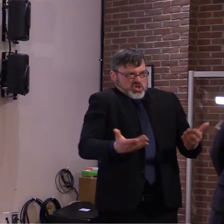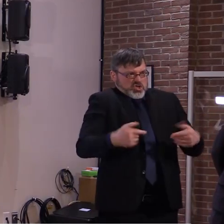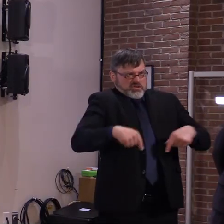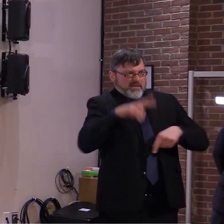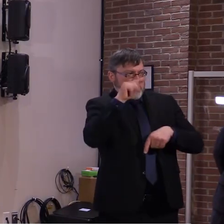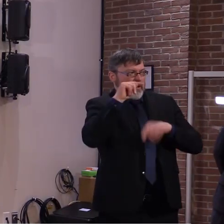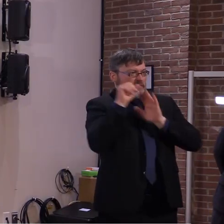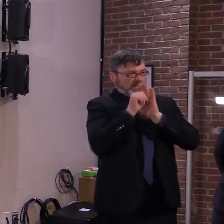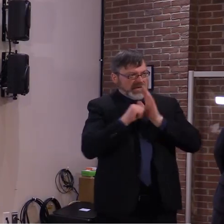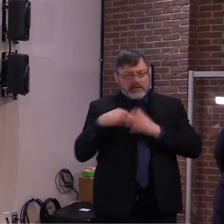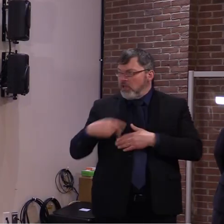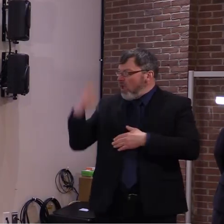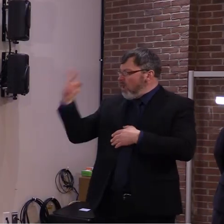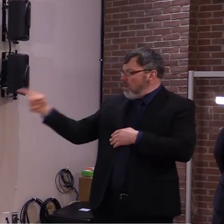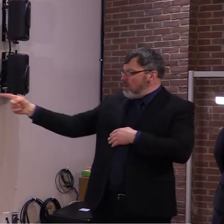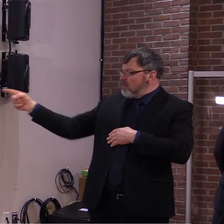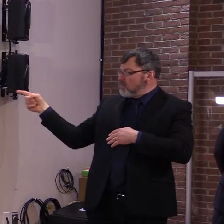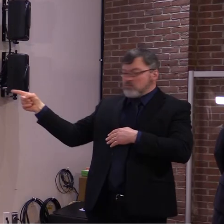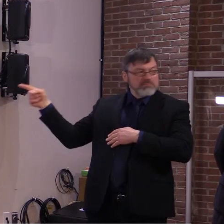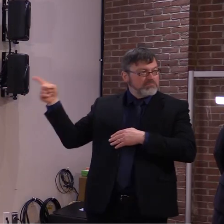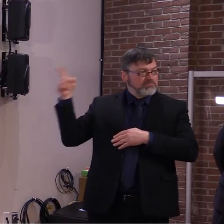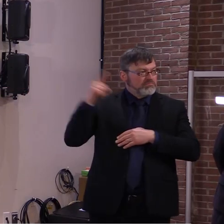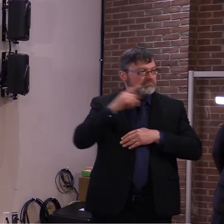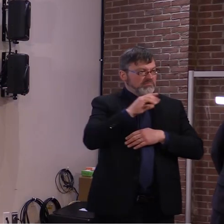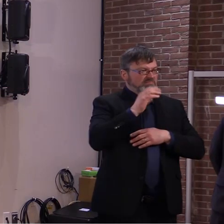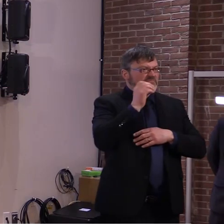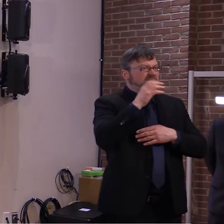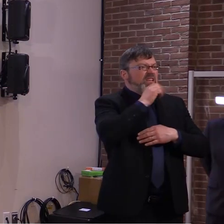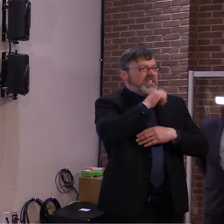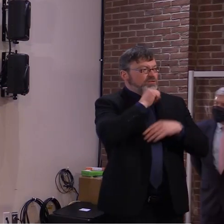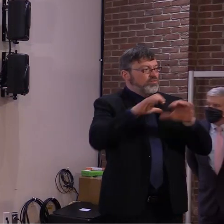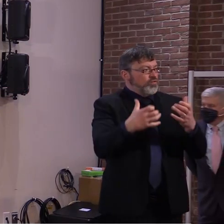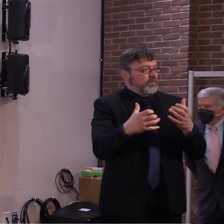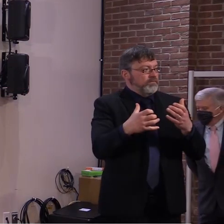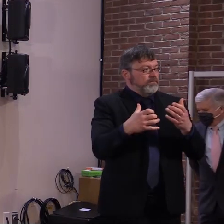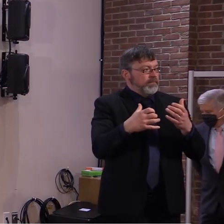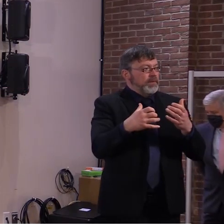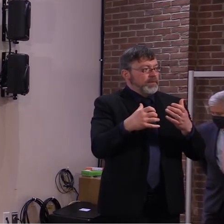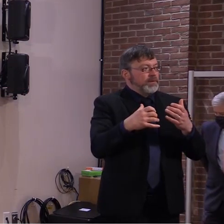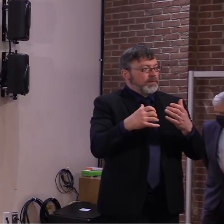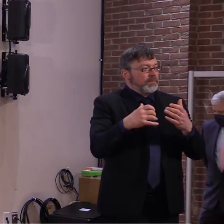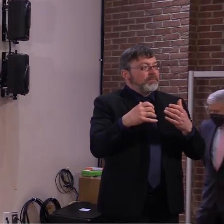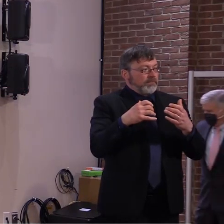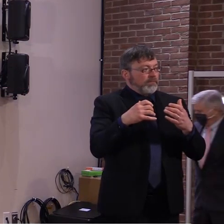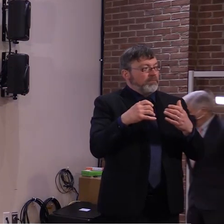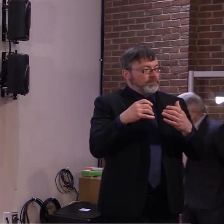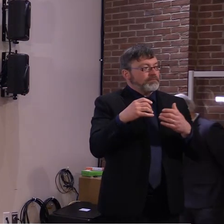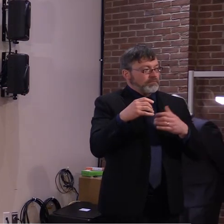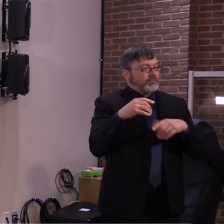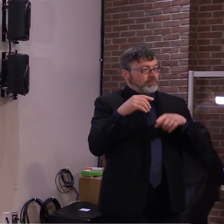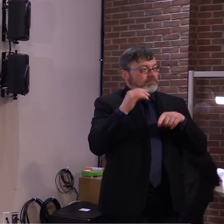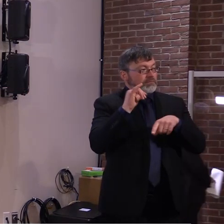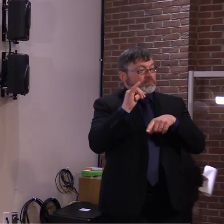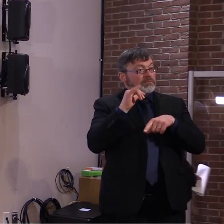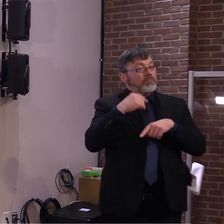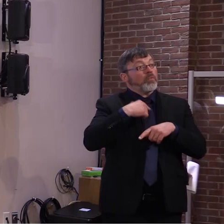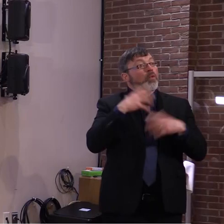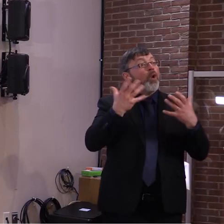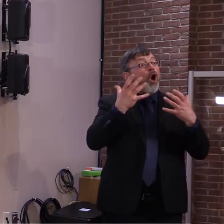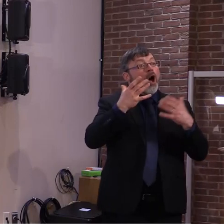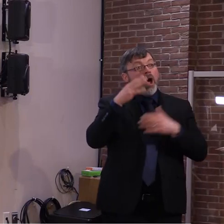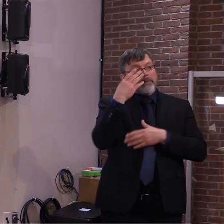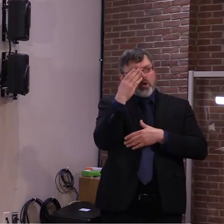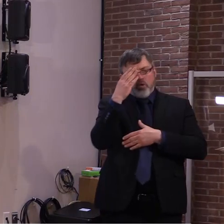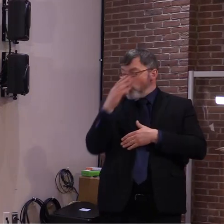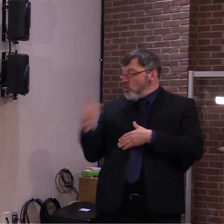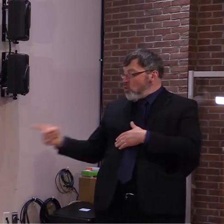been updated that shows how well we're doing with full vaccination in the oldest age bands that have had the